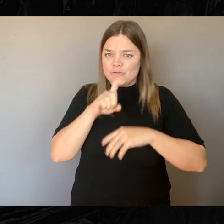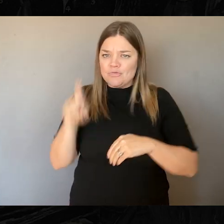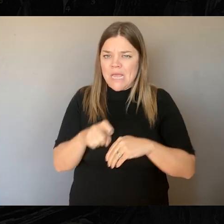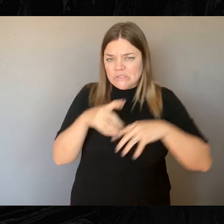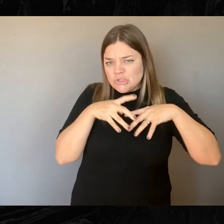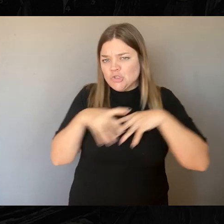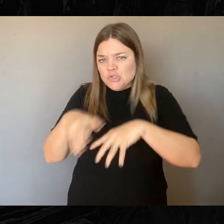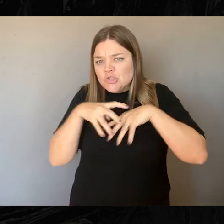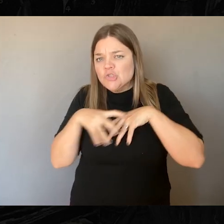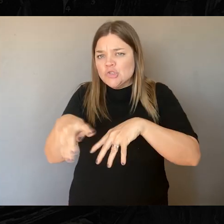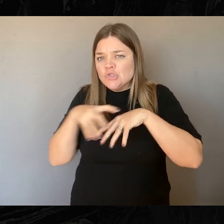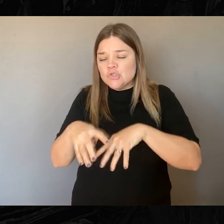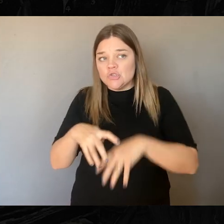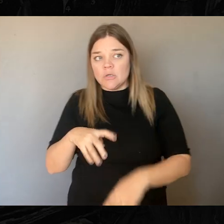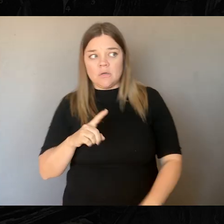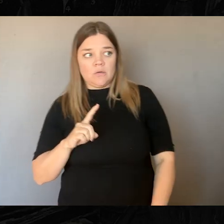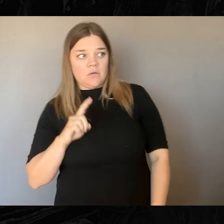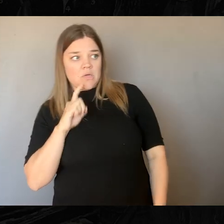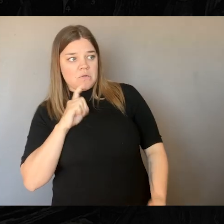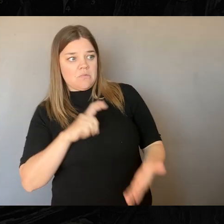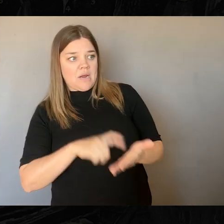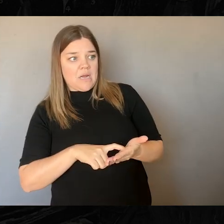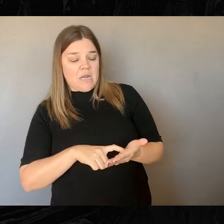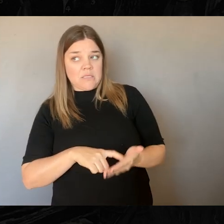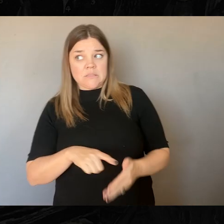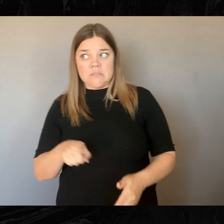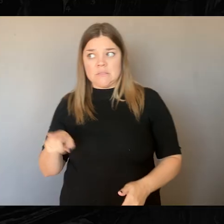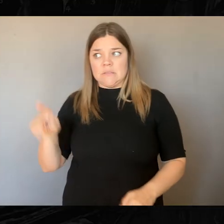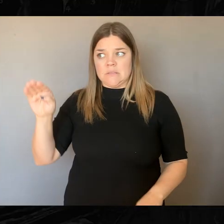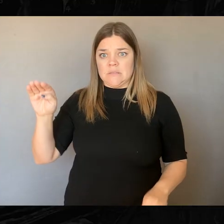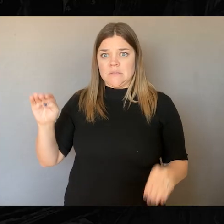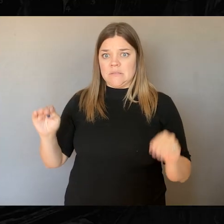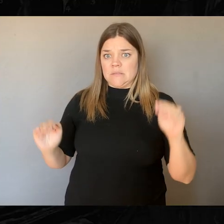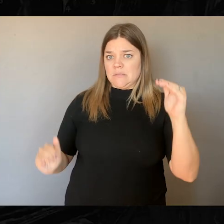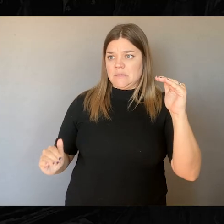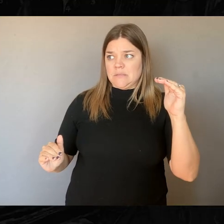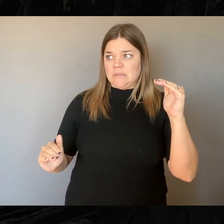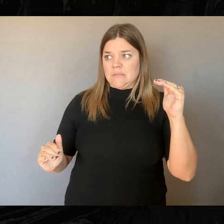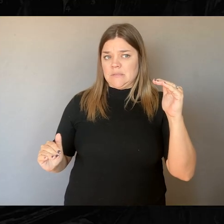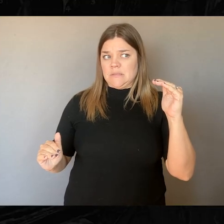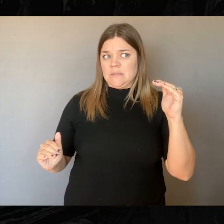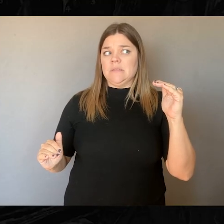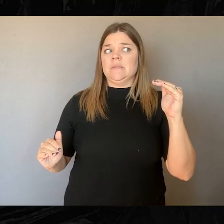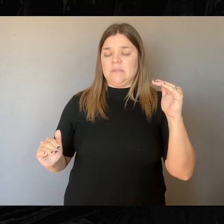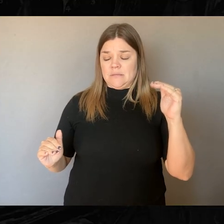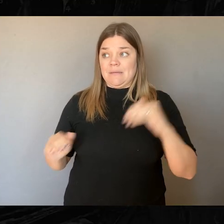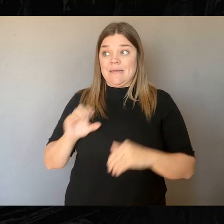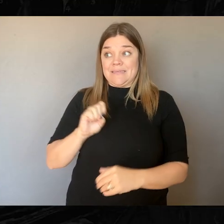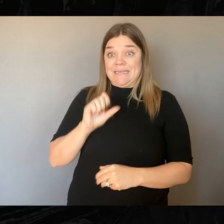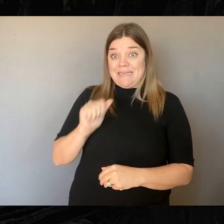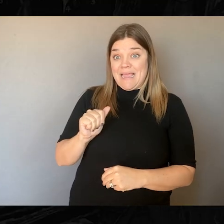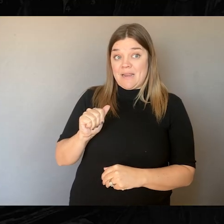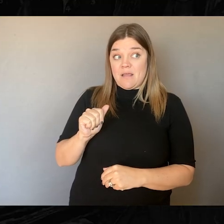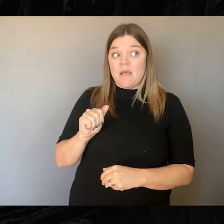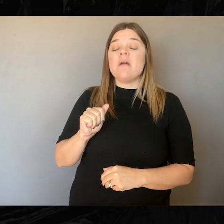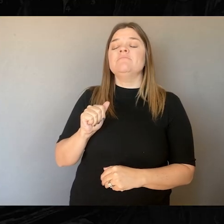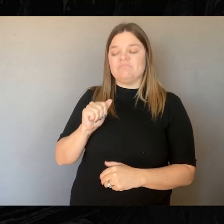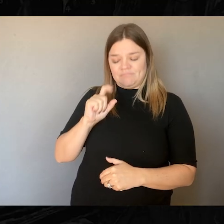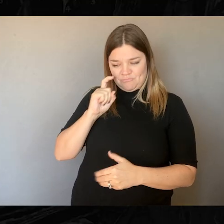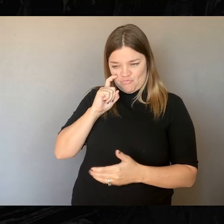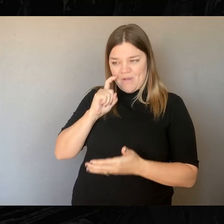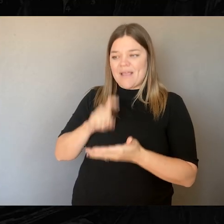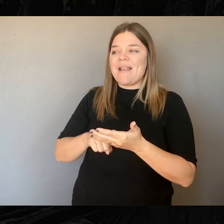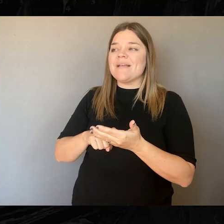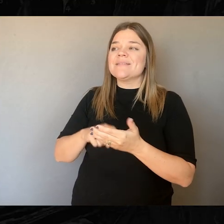the Cherokee chief recognized that the odds did not look good for the Texans. Santa Anna, for his part, recognized that the